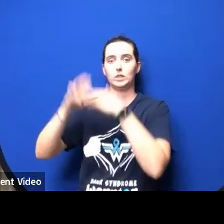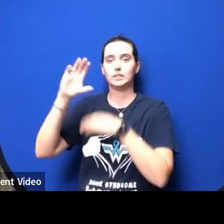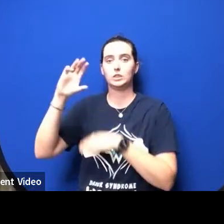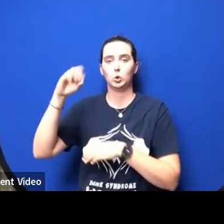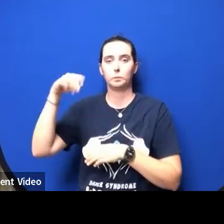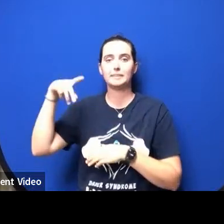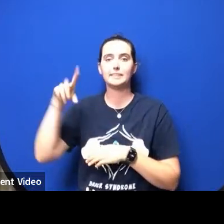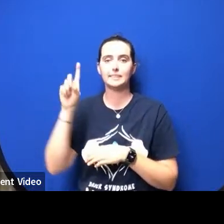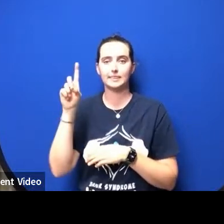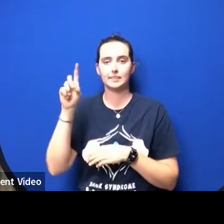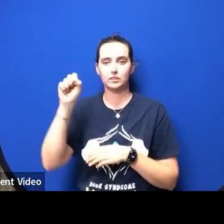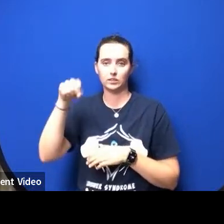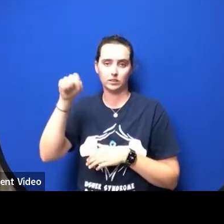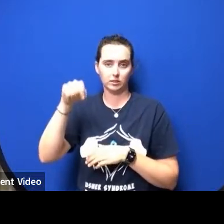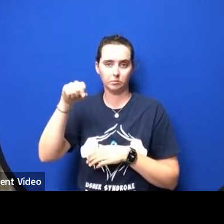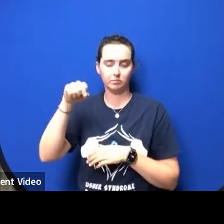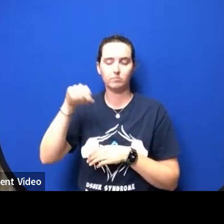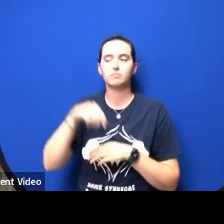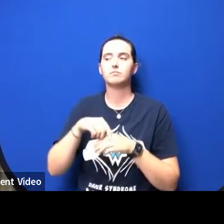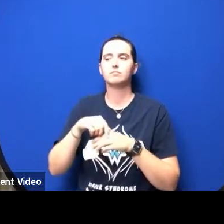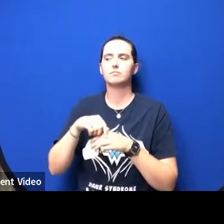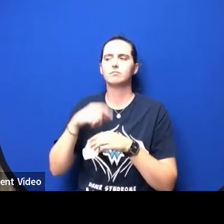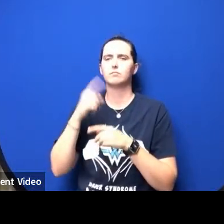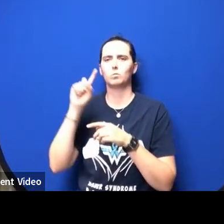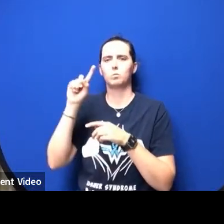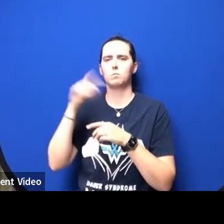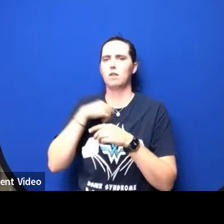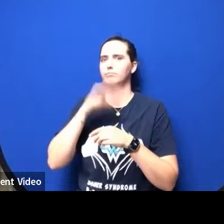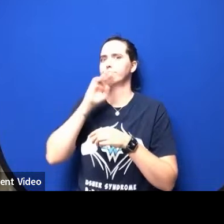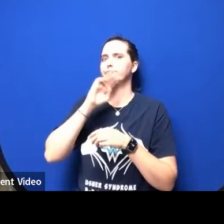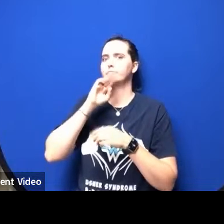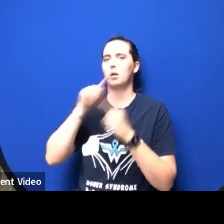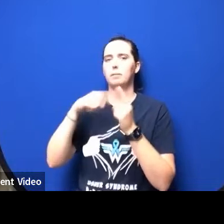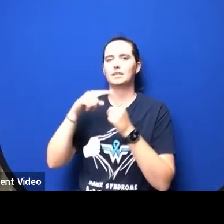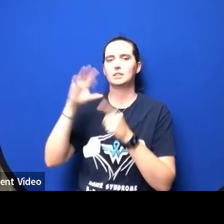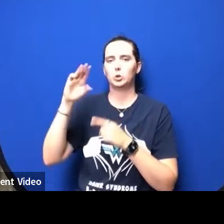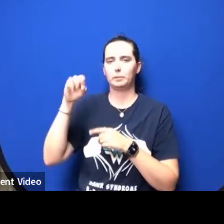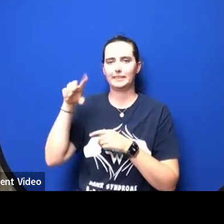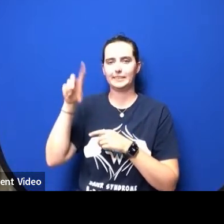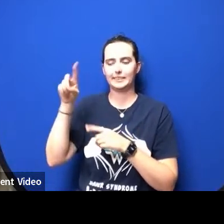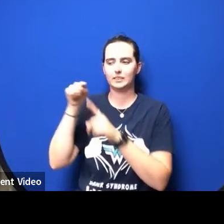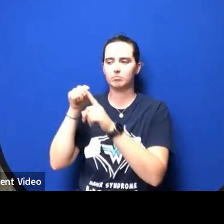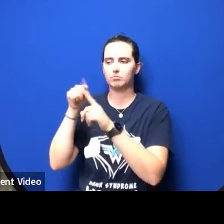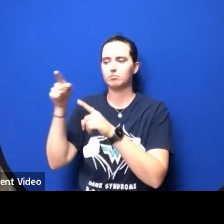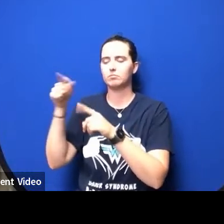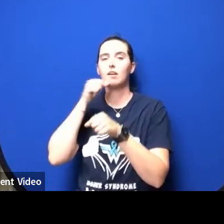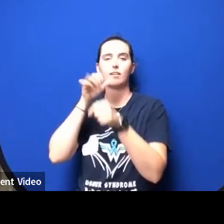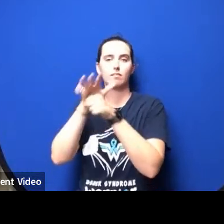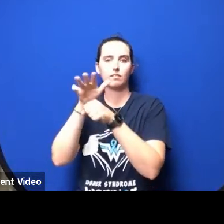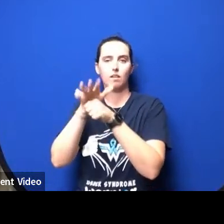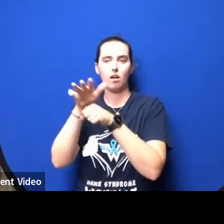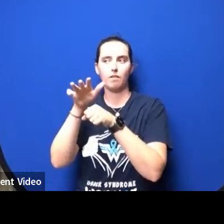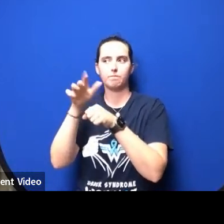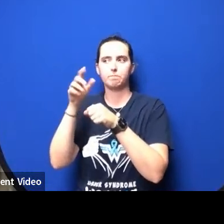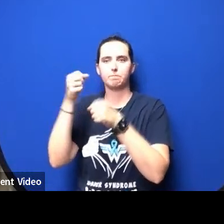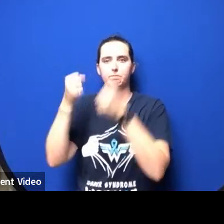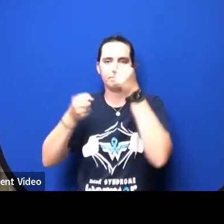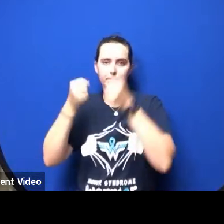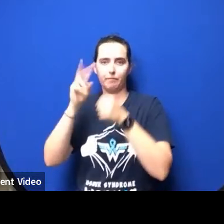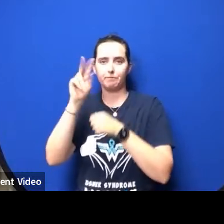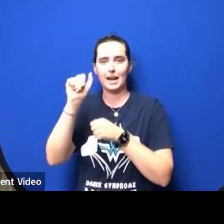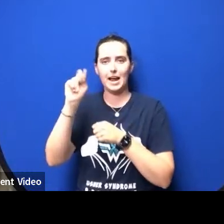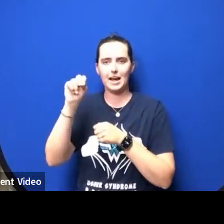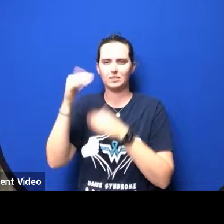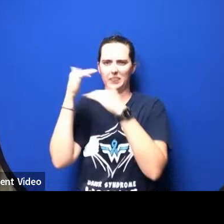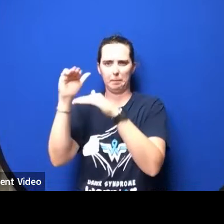And I also know that SSPs are under COPD. One frustration about COPD is